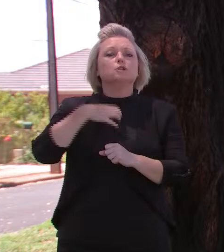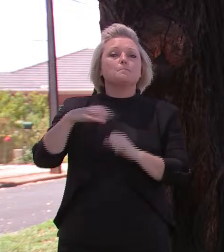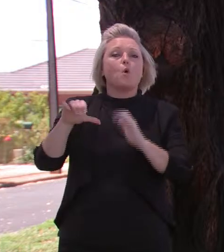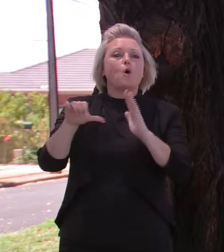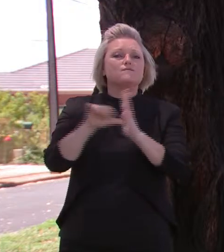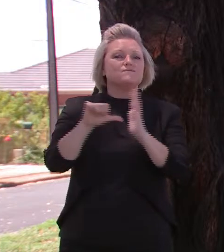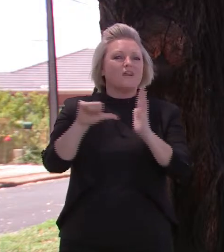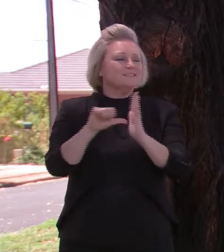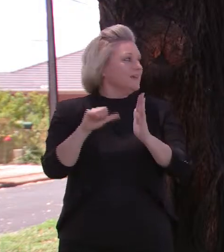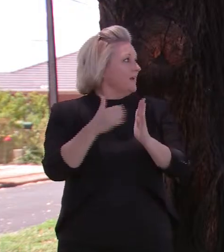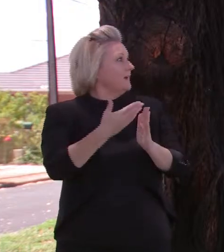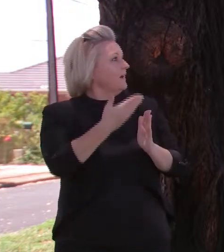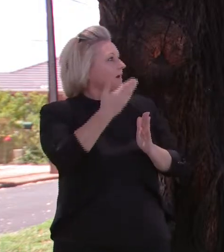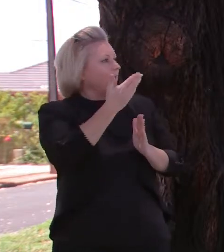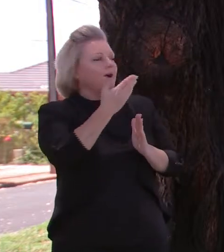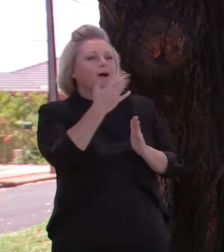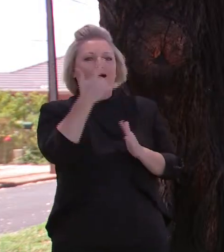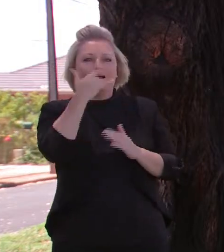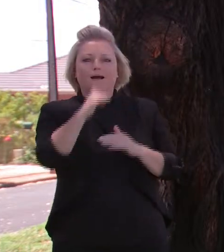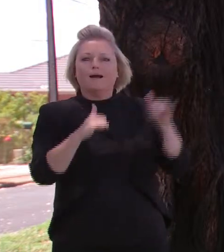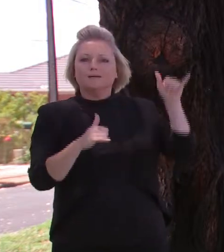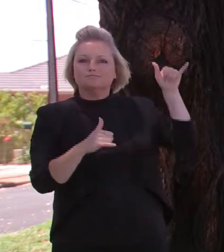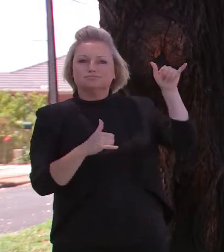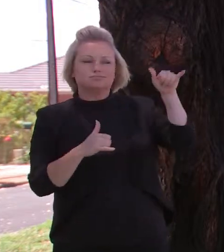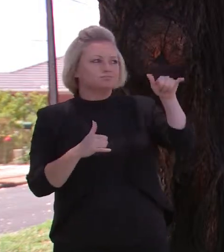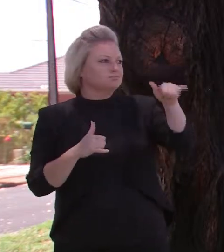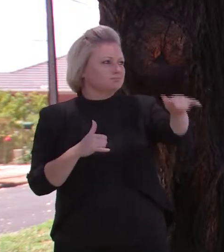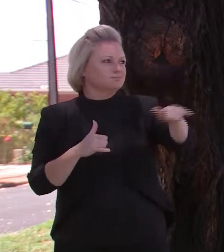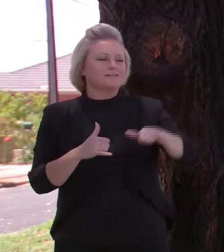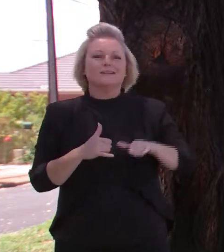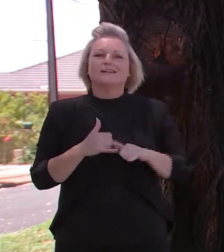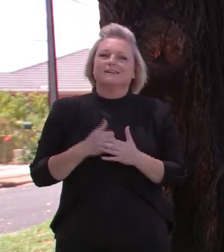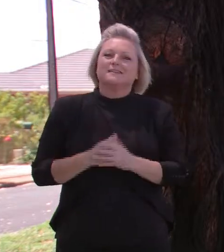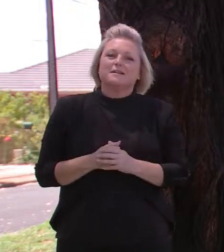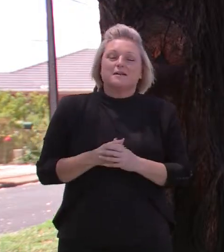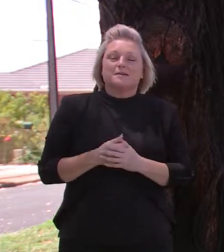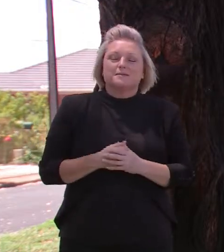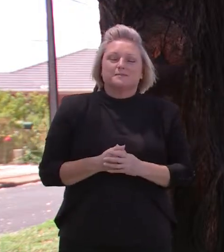This is an aeroplane for some people that have missed the aviation industry over the last 2 years.